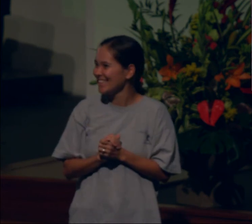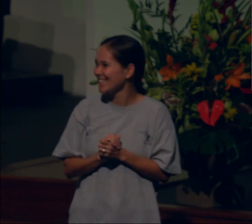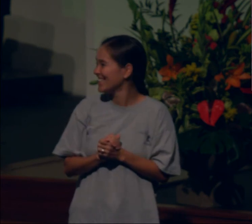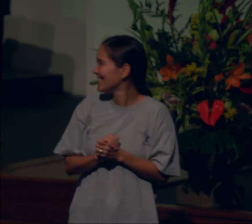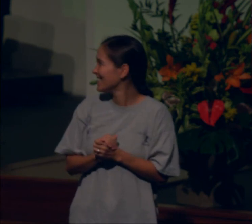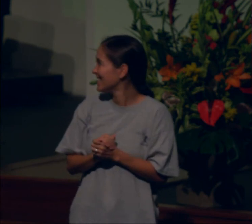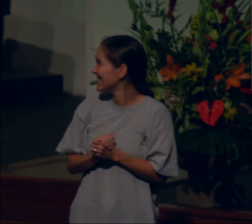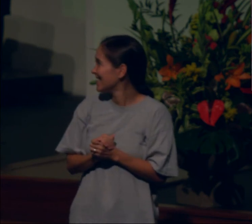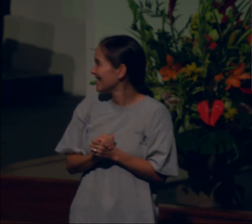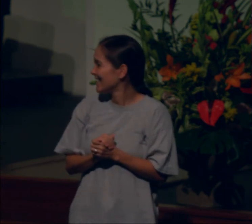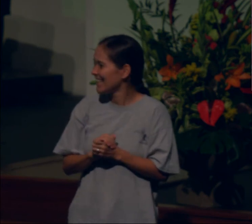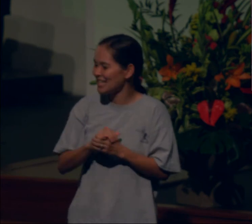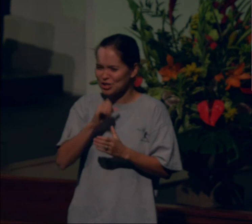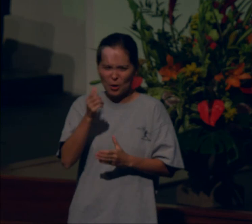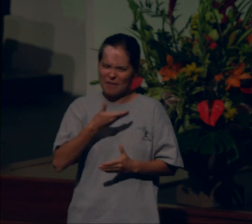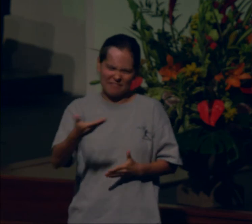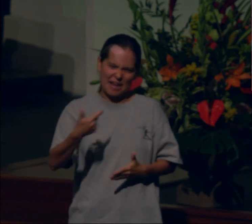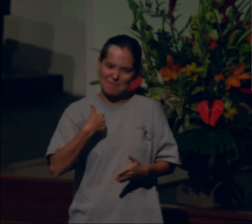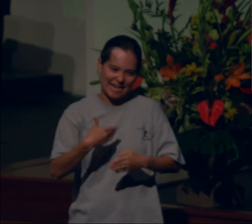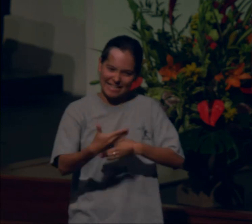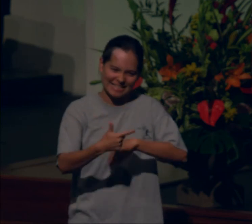Just don't invite me next time. Don't...